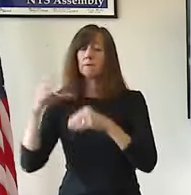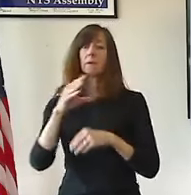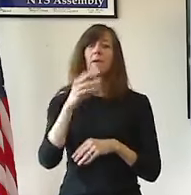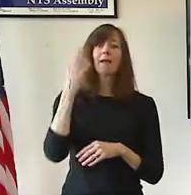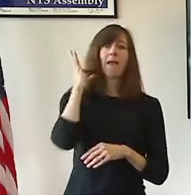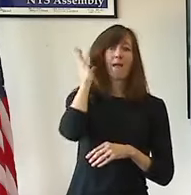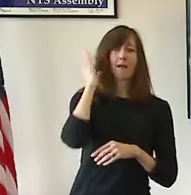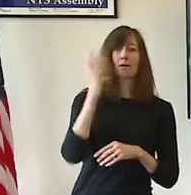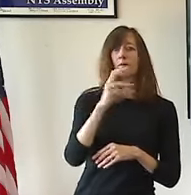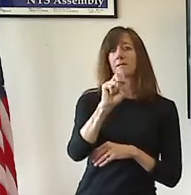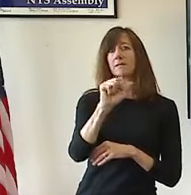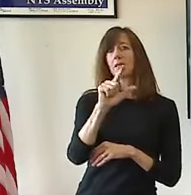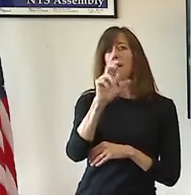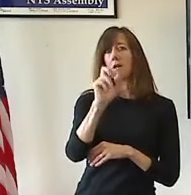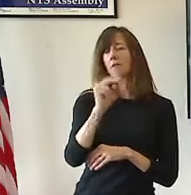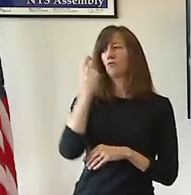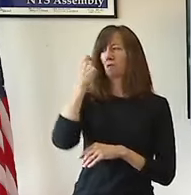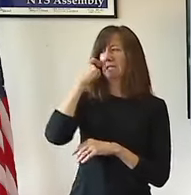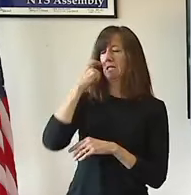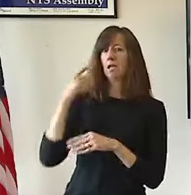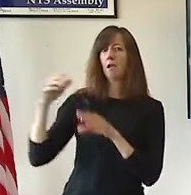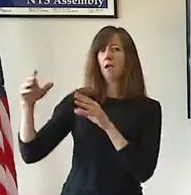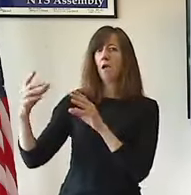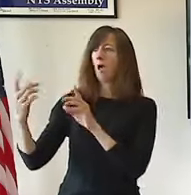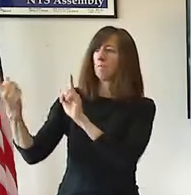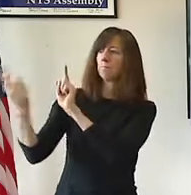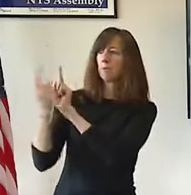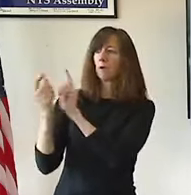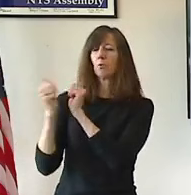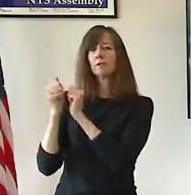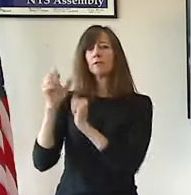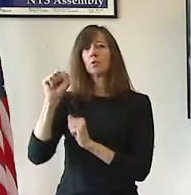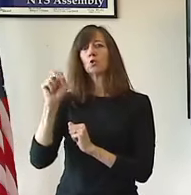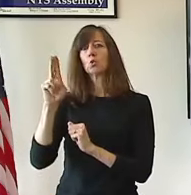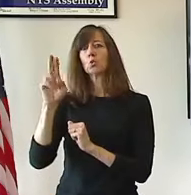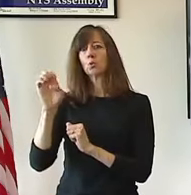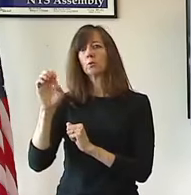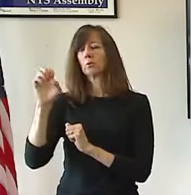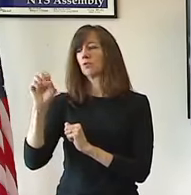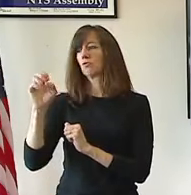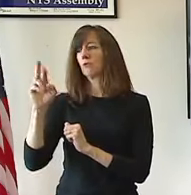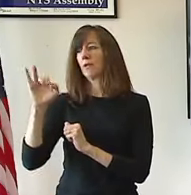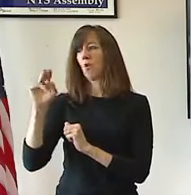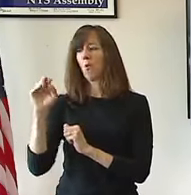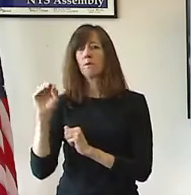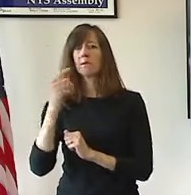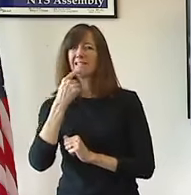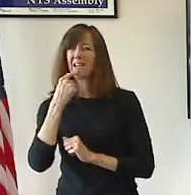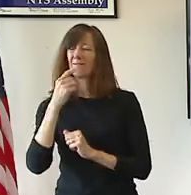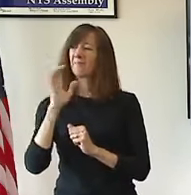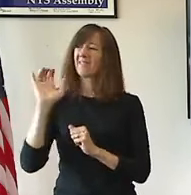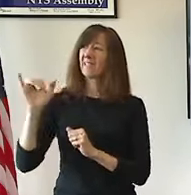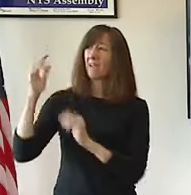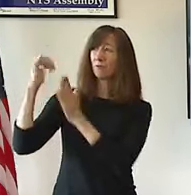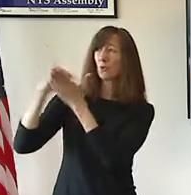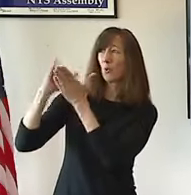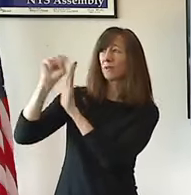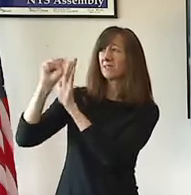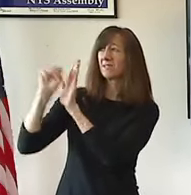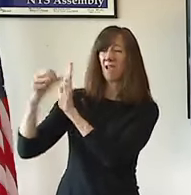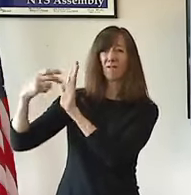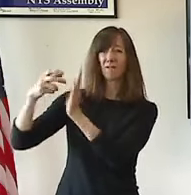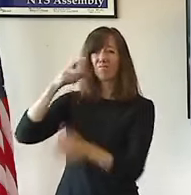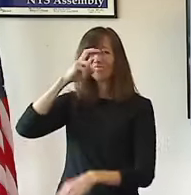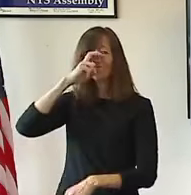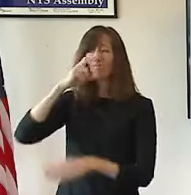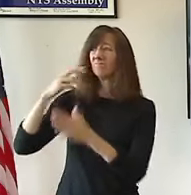joined Senator Serino and others in saying that bar needs to be lowered a little. Certainly, the level of testing requirement is something that just